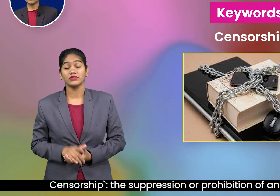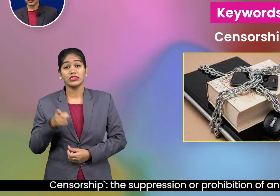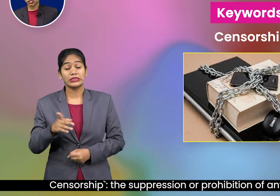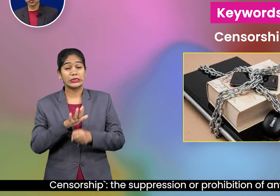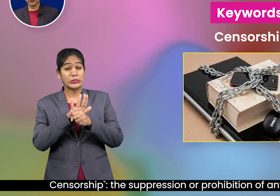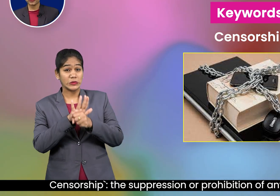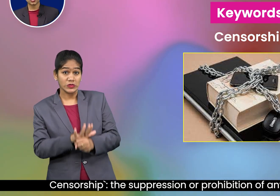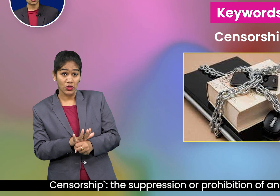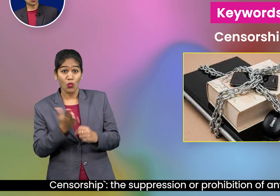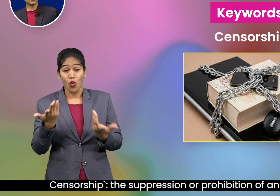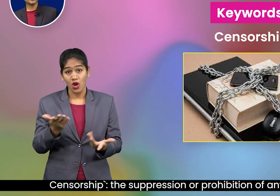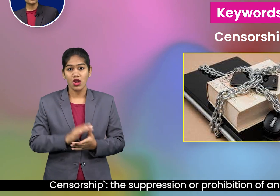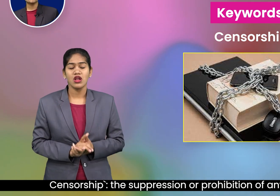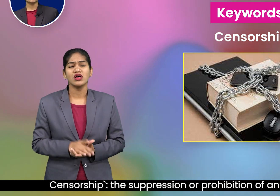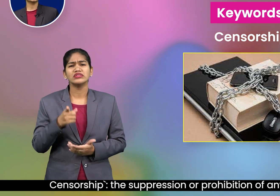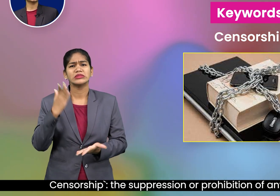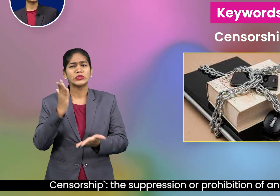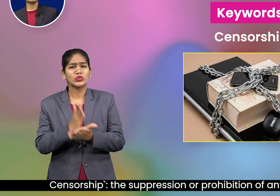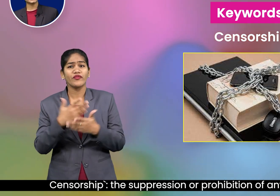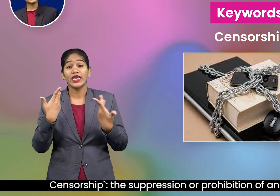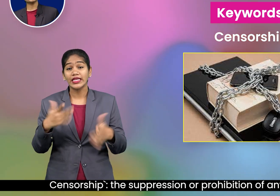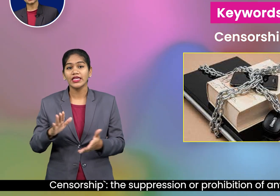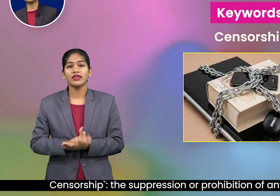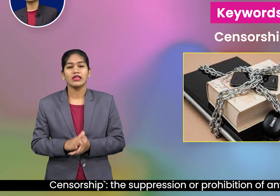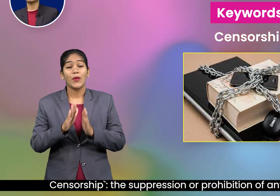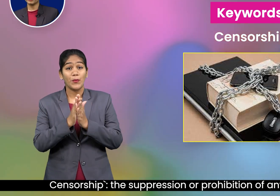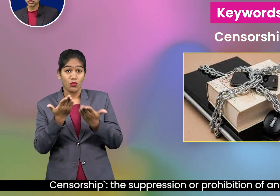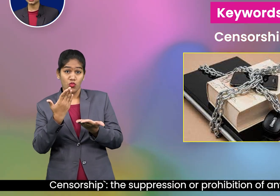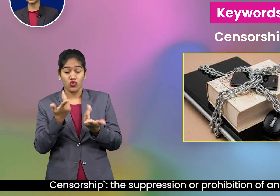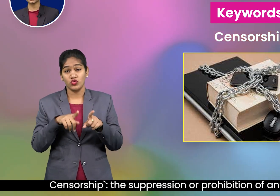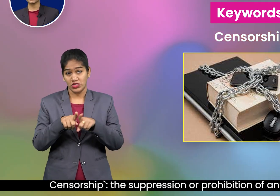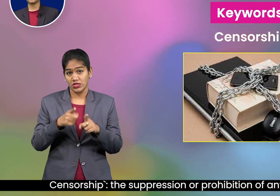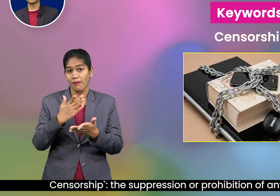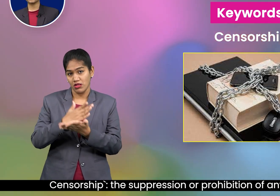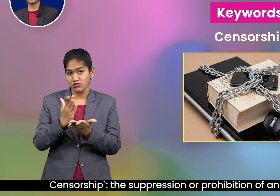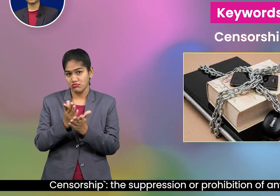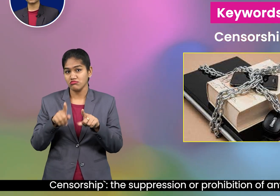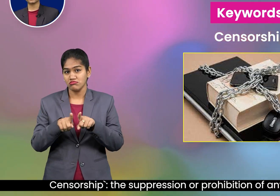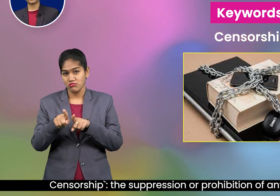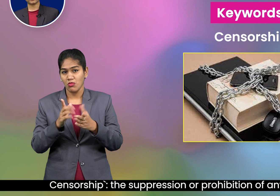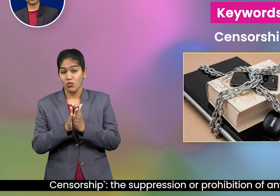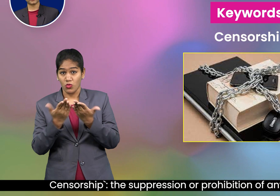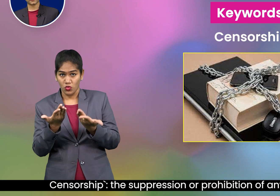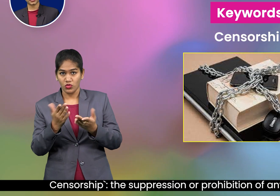The suppression or prohibition of any parts of books,